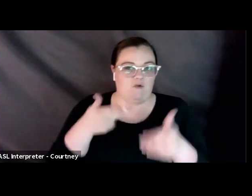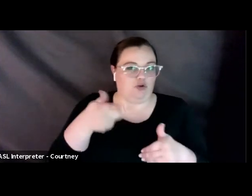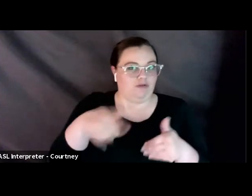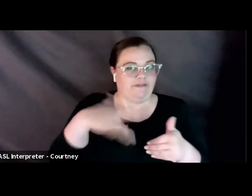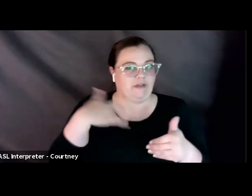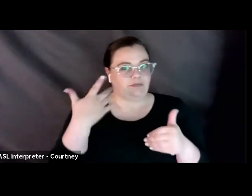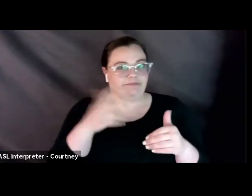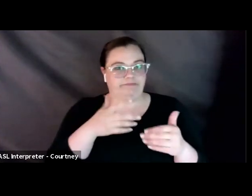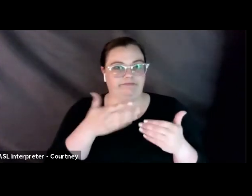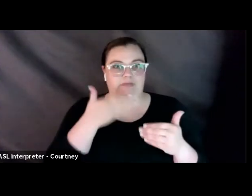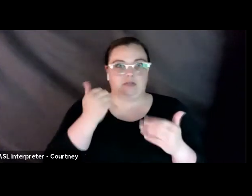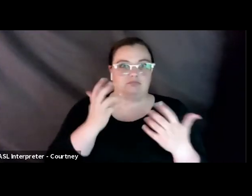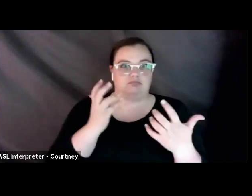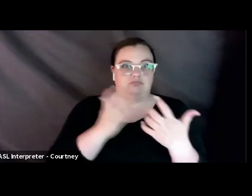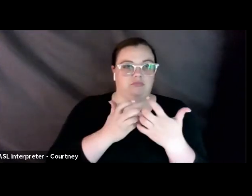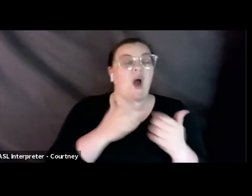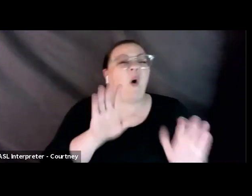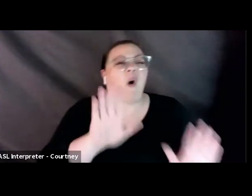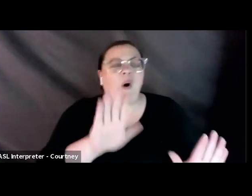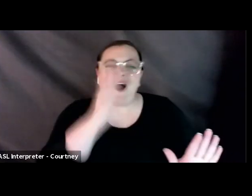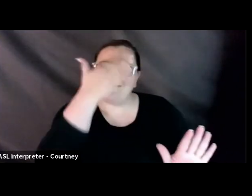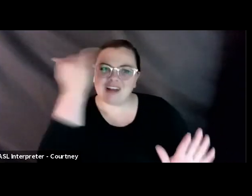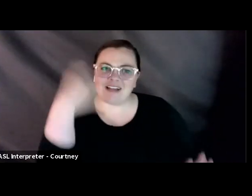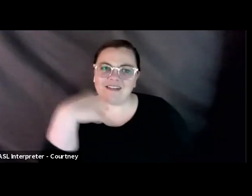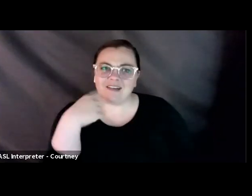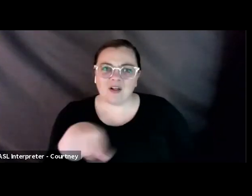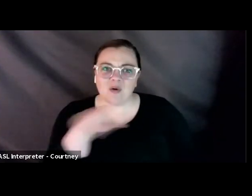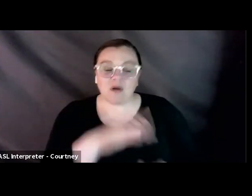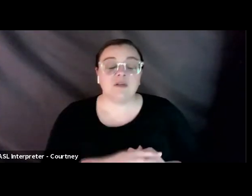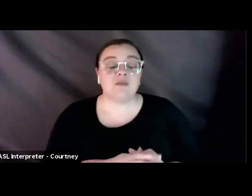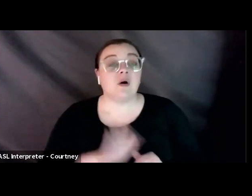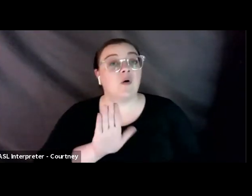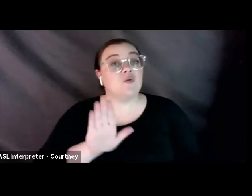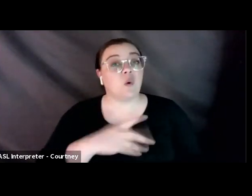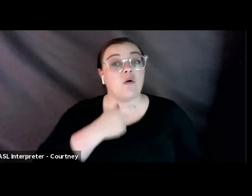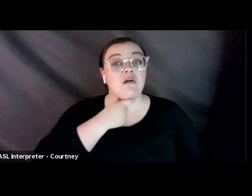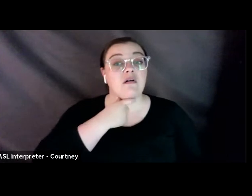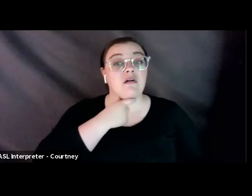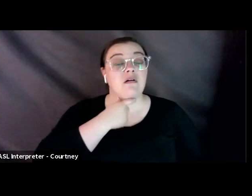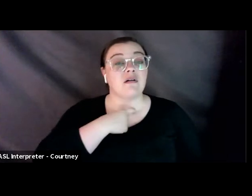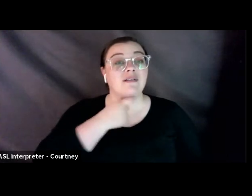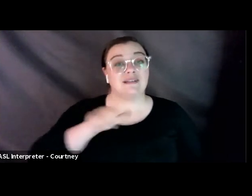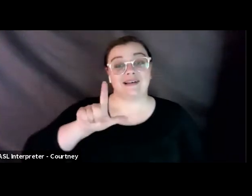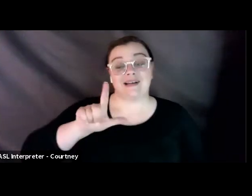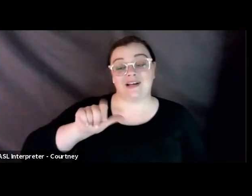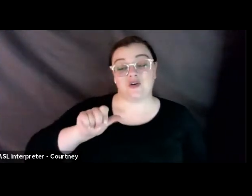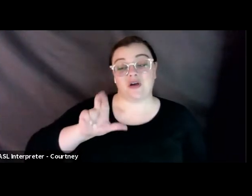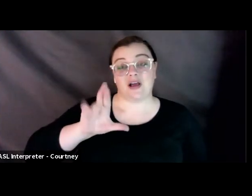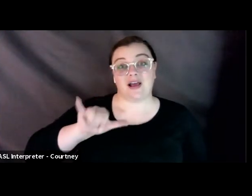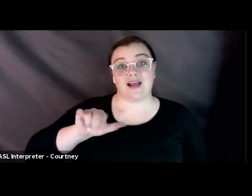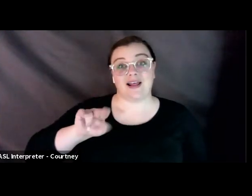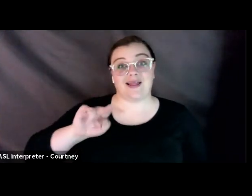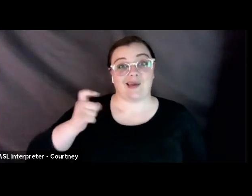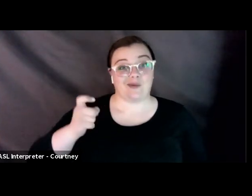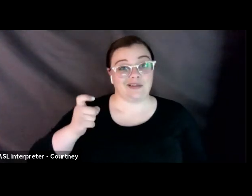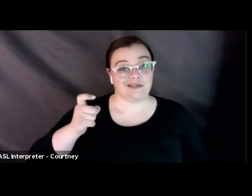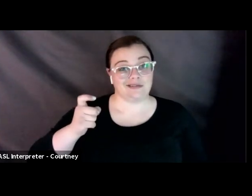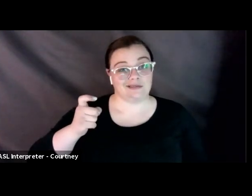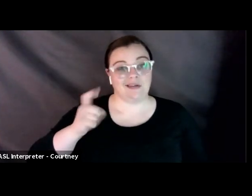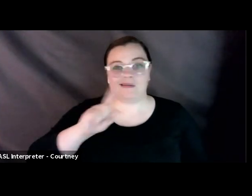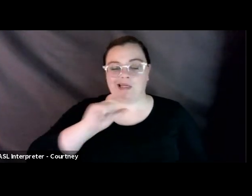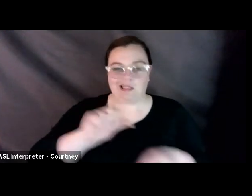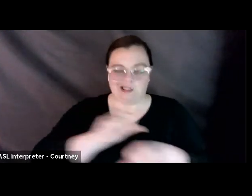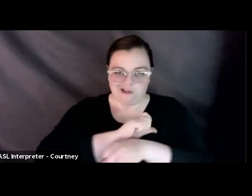I forgot to mention this. Your larynx, this area in here, is the house of your